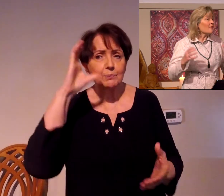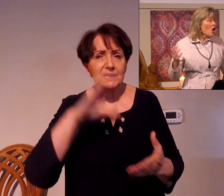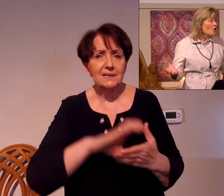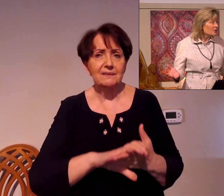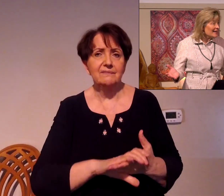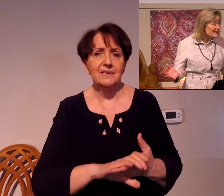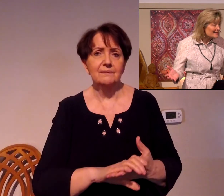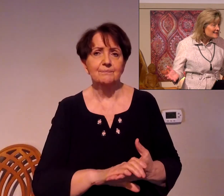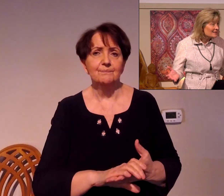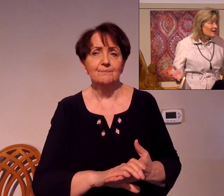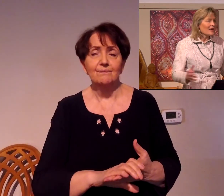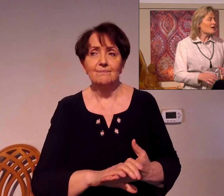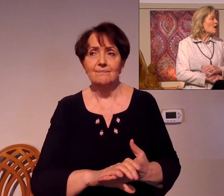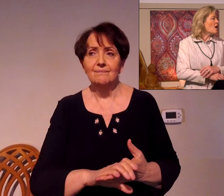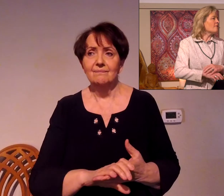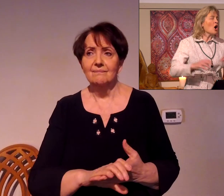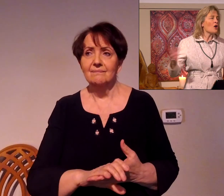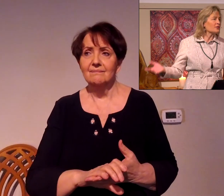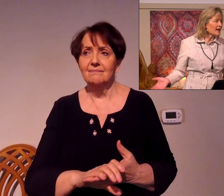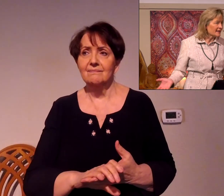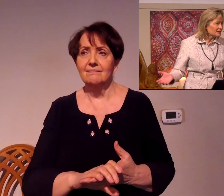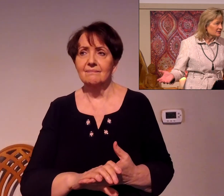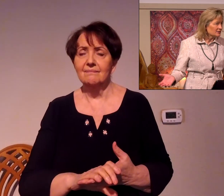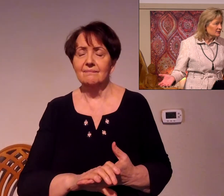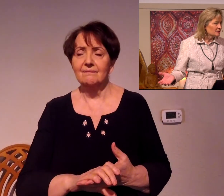And of all things,